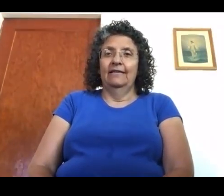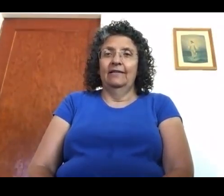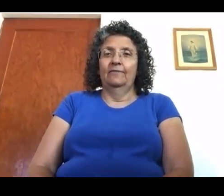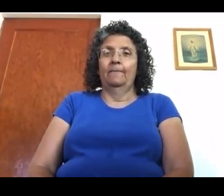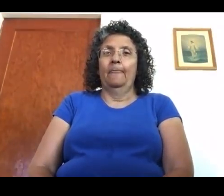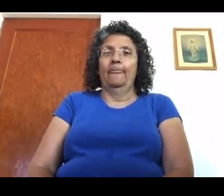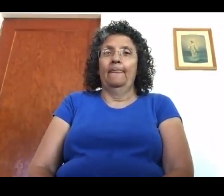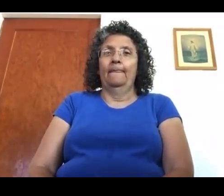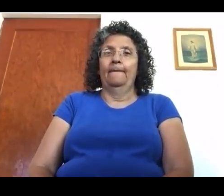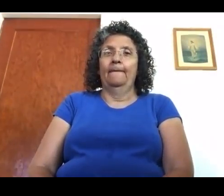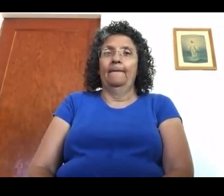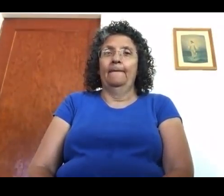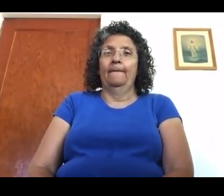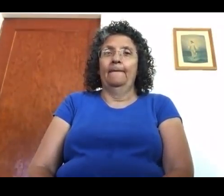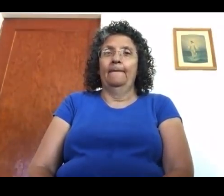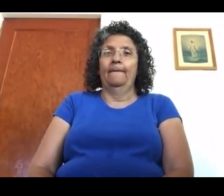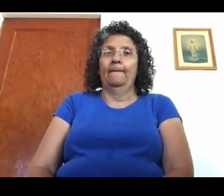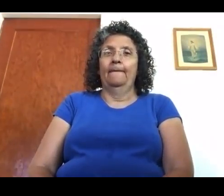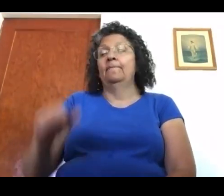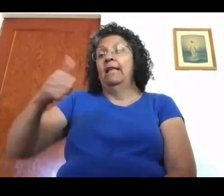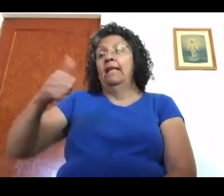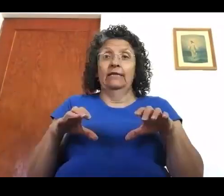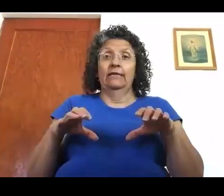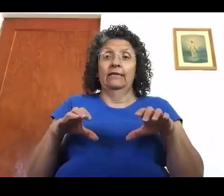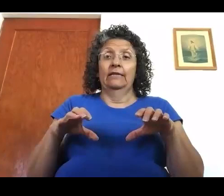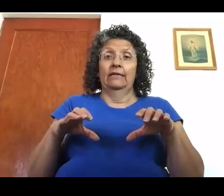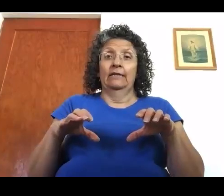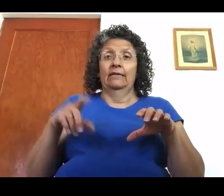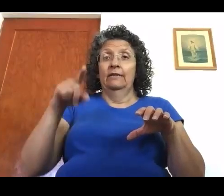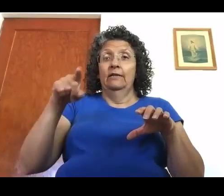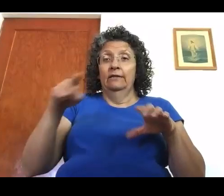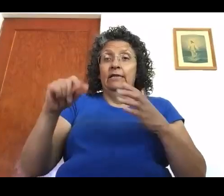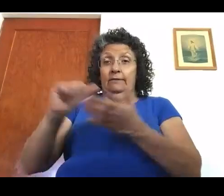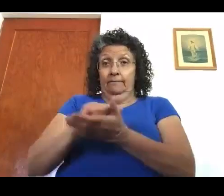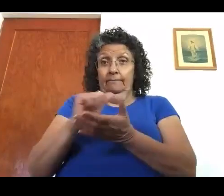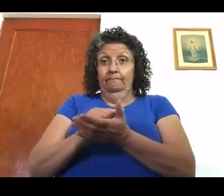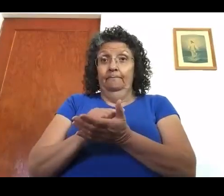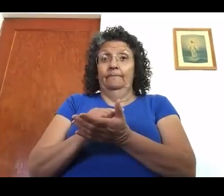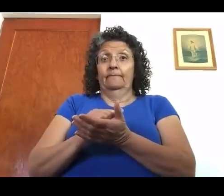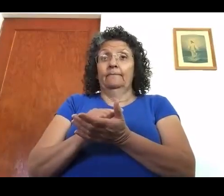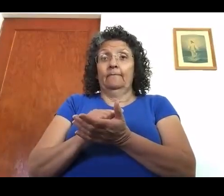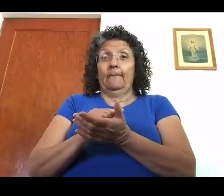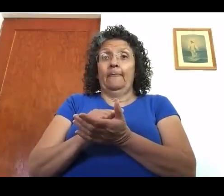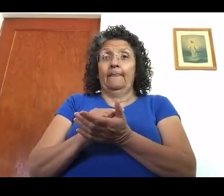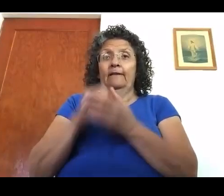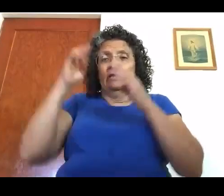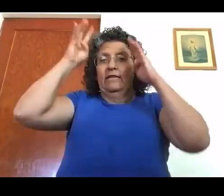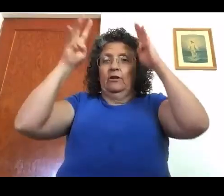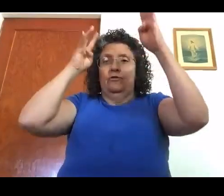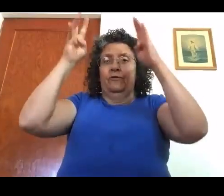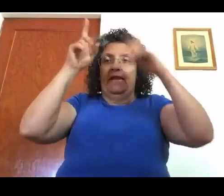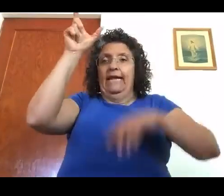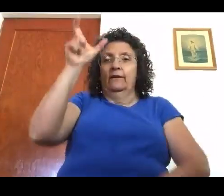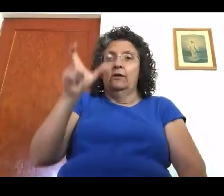Okay, another activity on our page here is in the create column. I'm going to